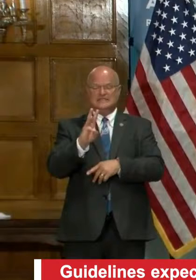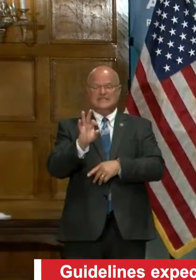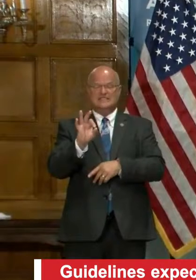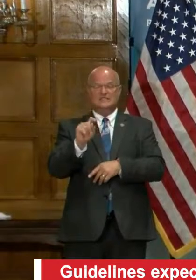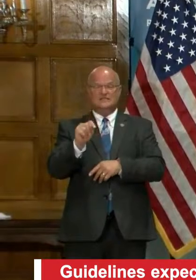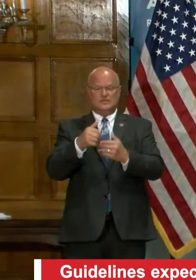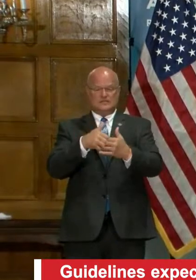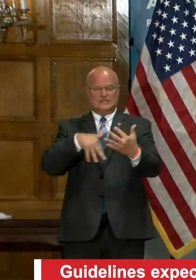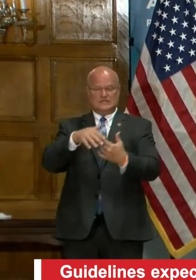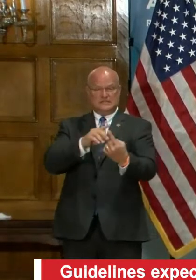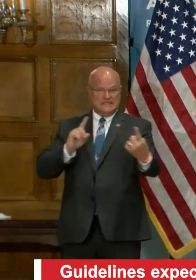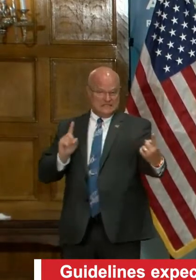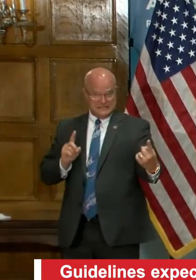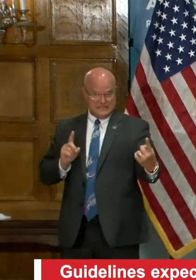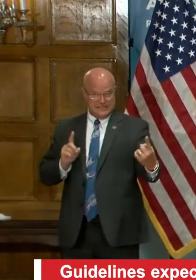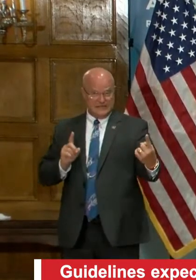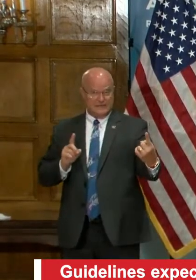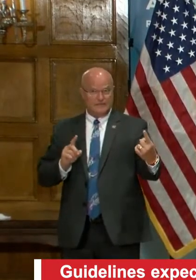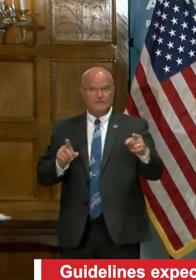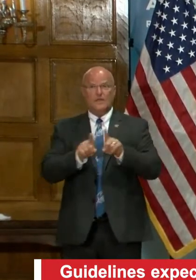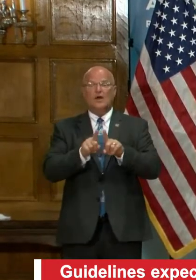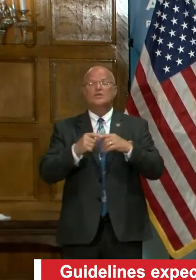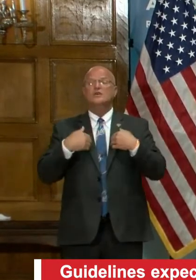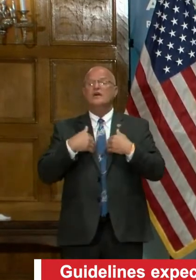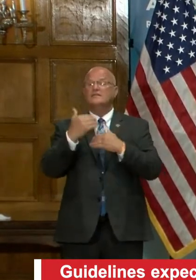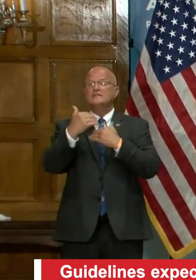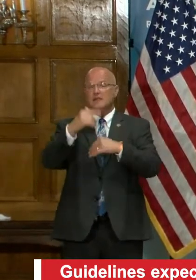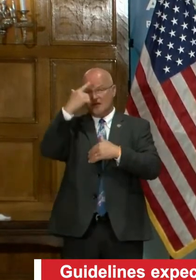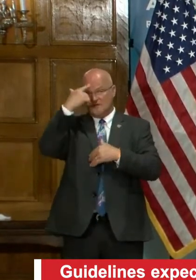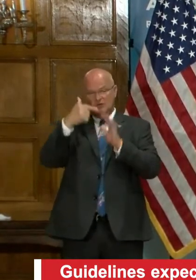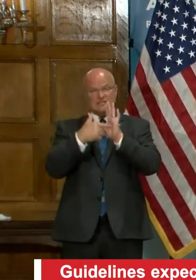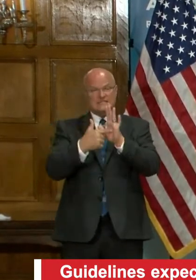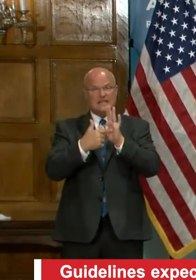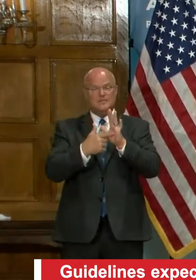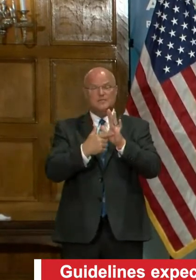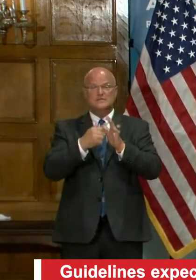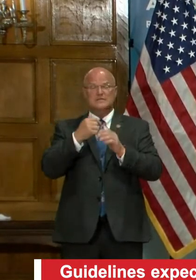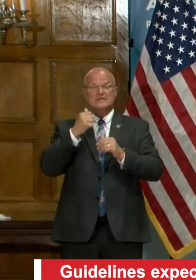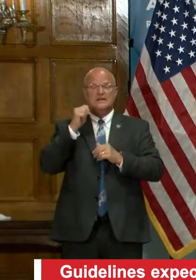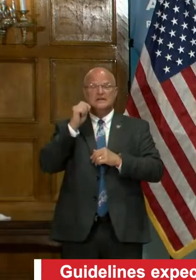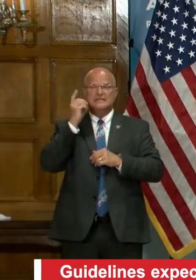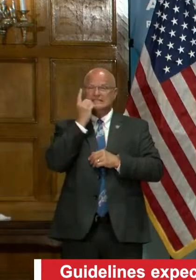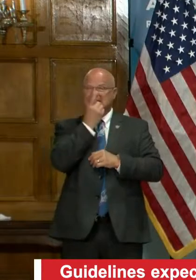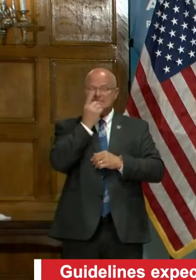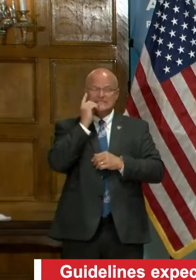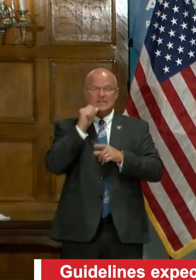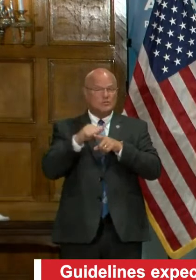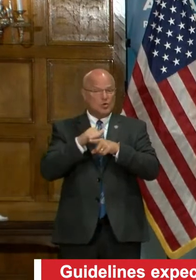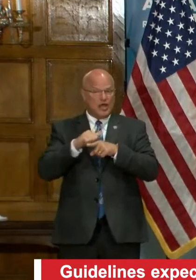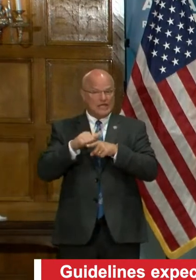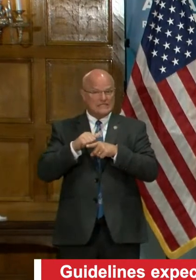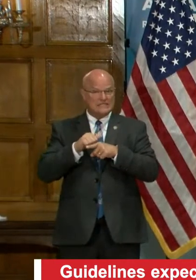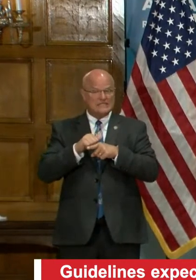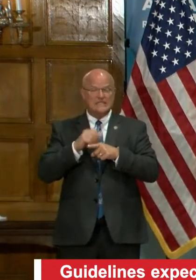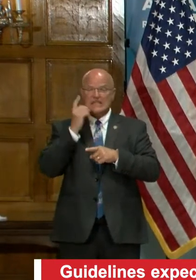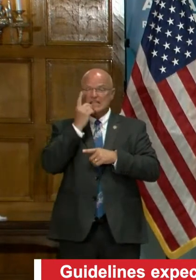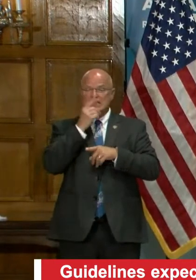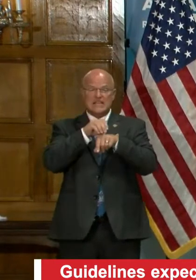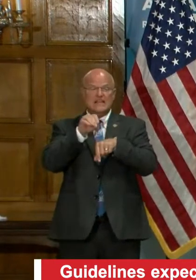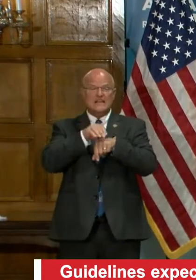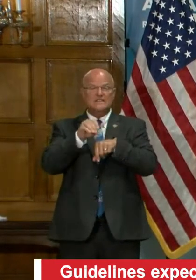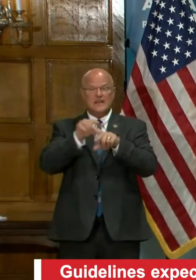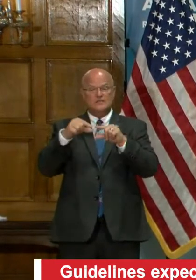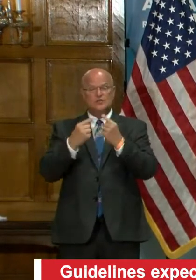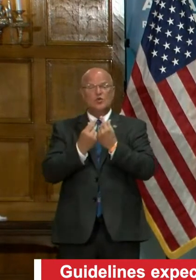physical distancing. We also have limitations, for example, on dental practices. The dental